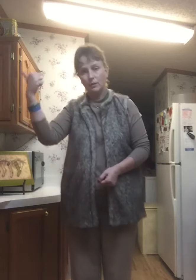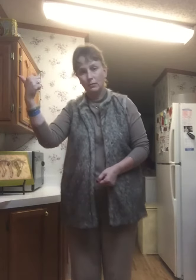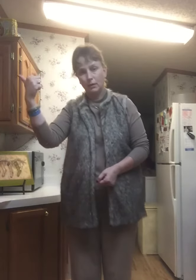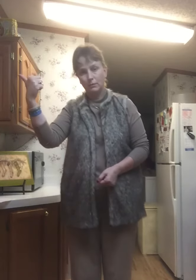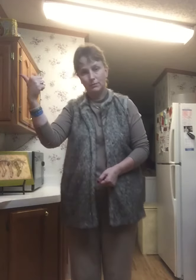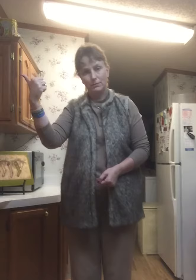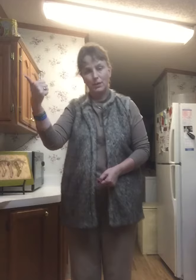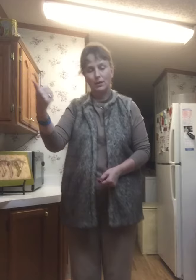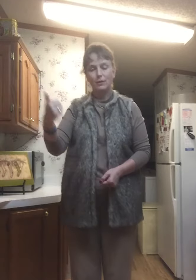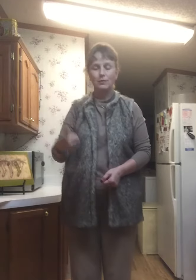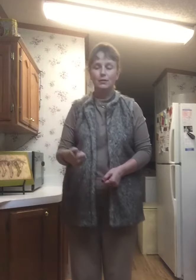thumb up. Okay?